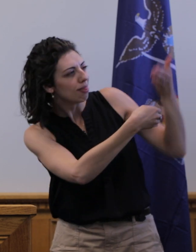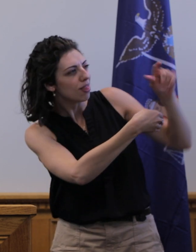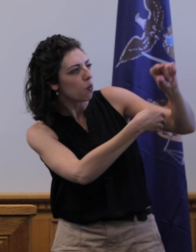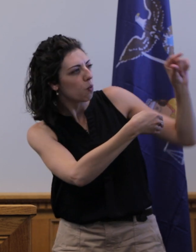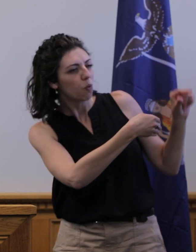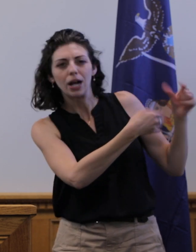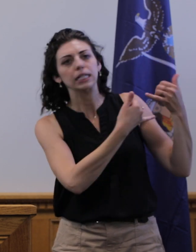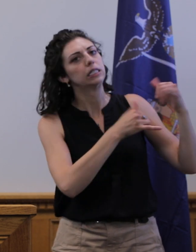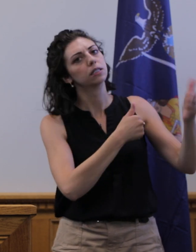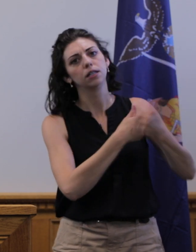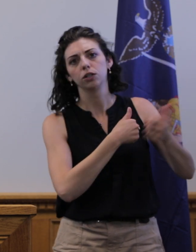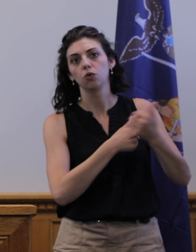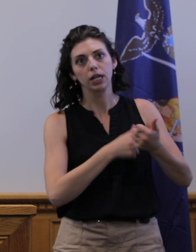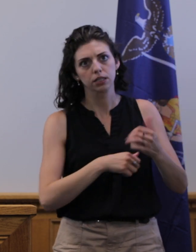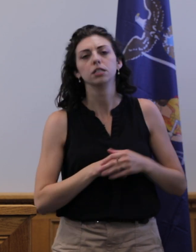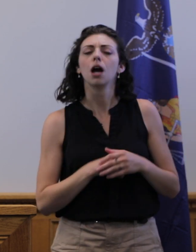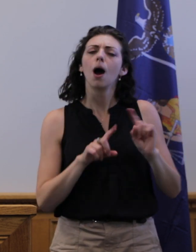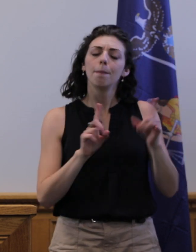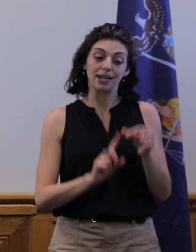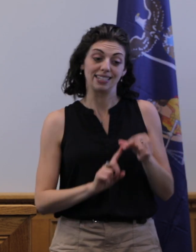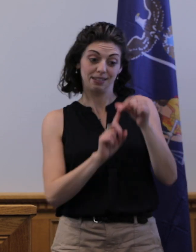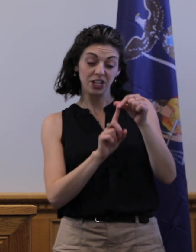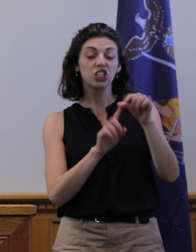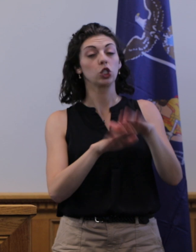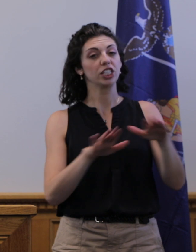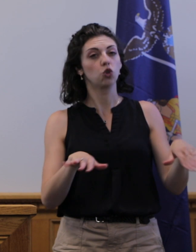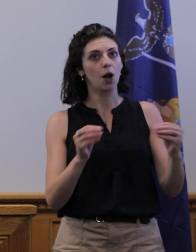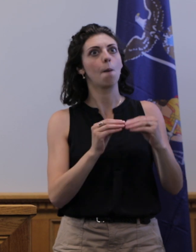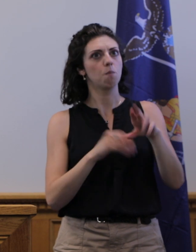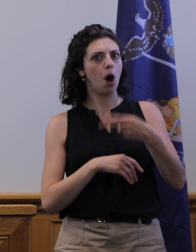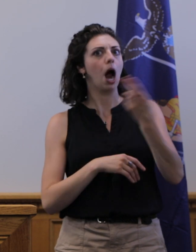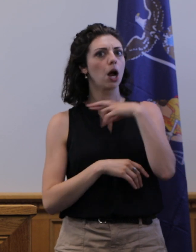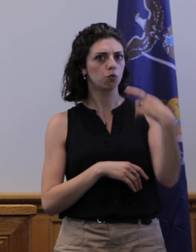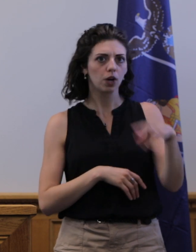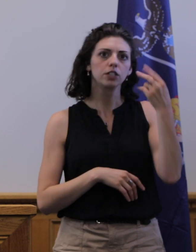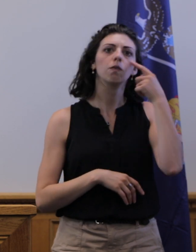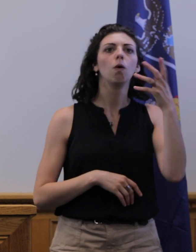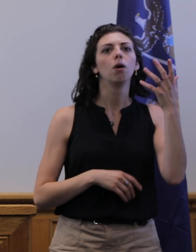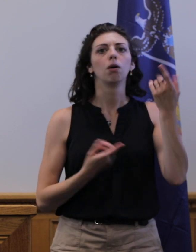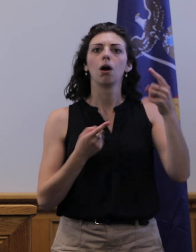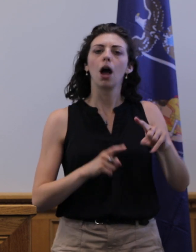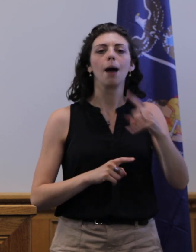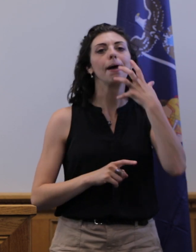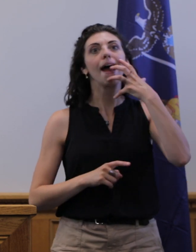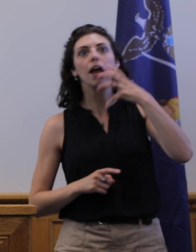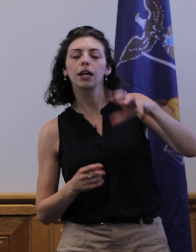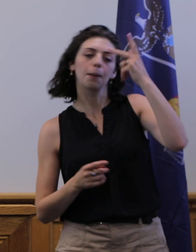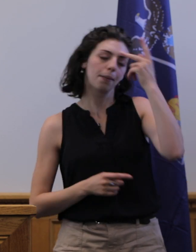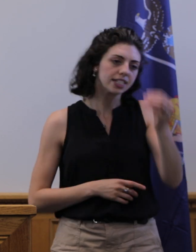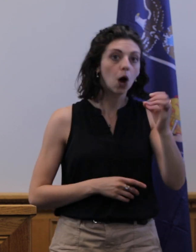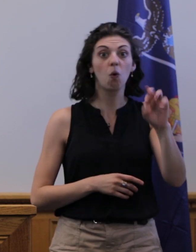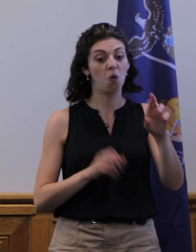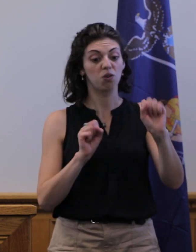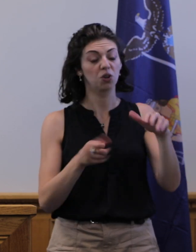left in a parked car is at risk, children are especially at risk of getting heat stroke or dying. Pets are vulnerable as well